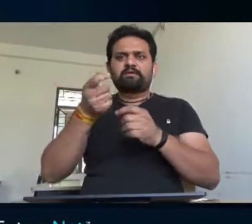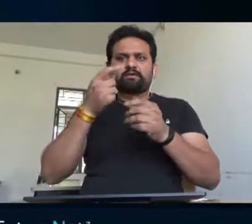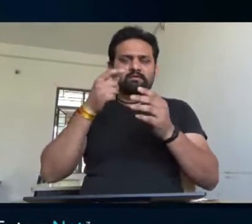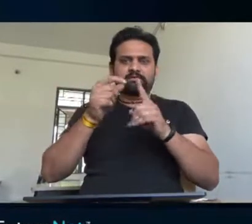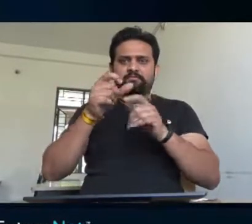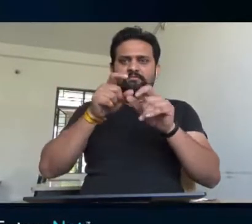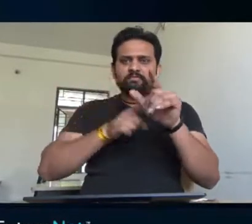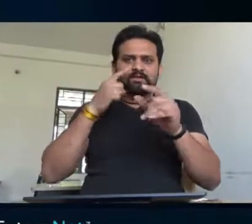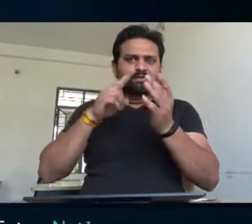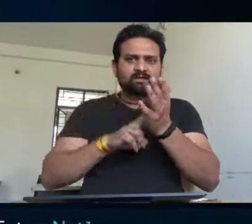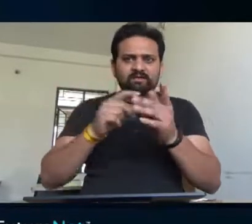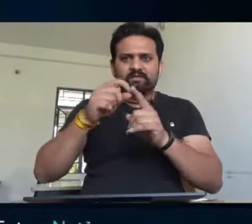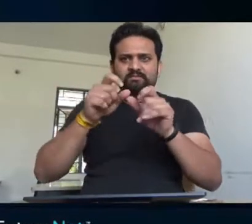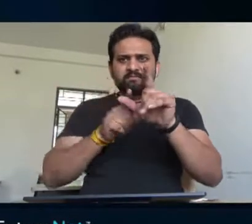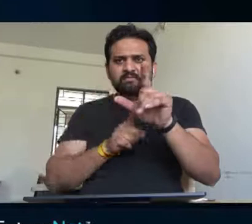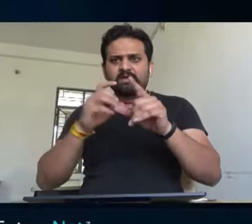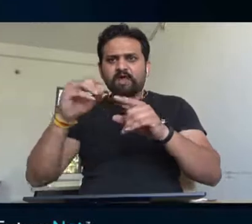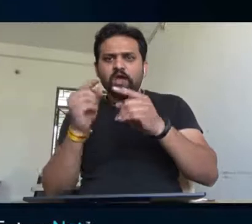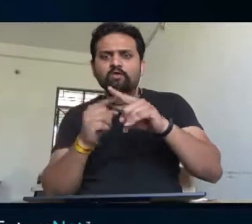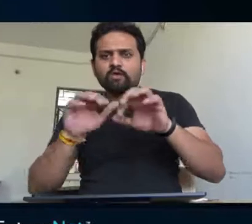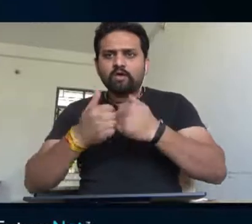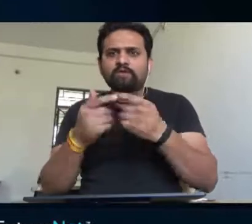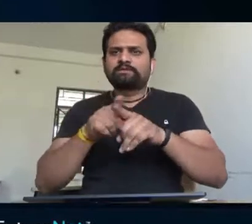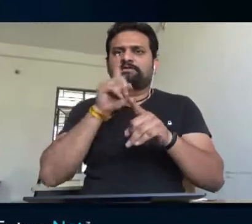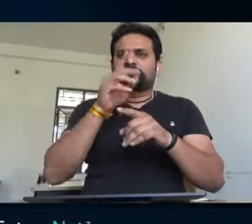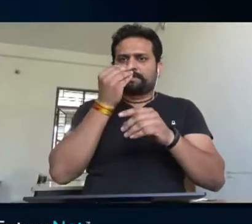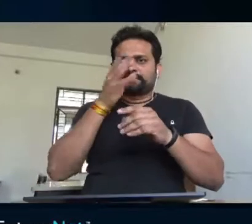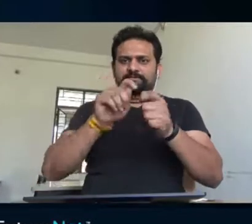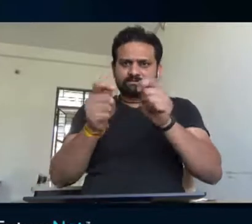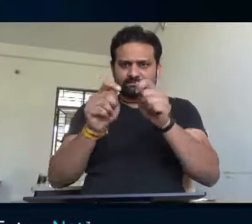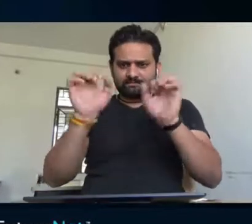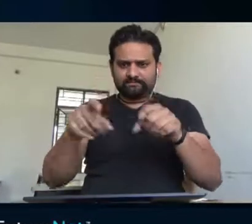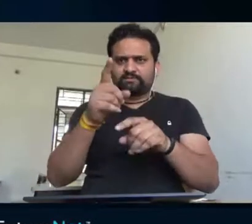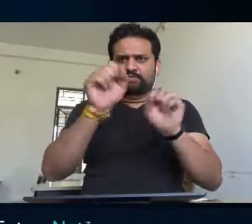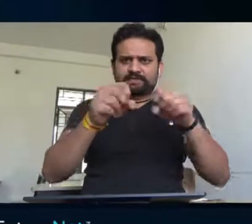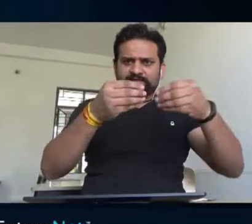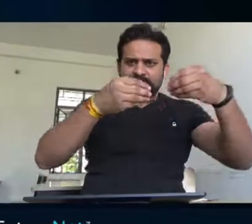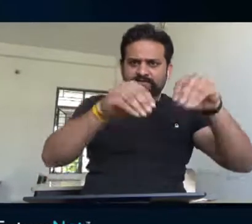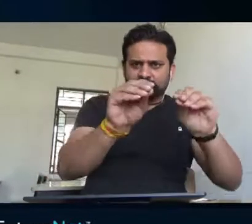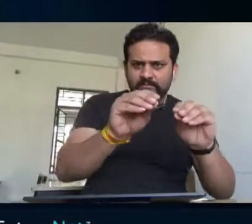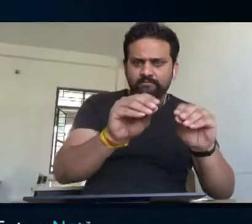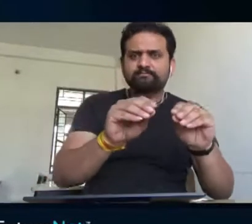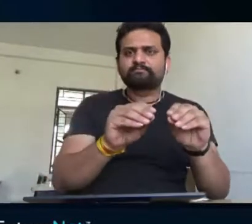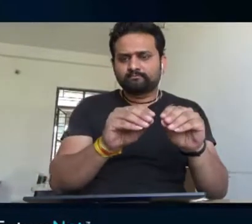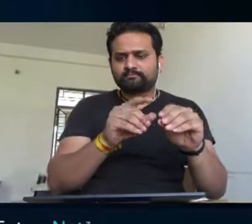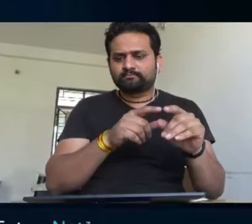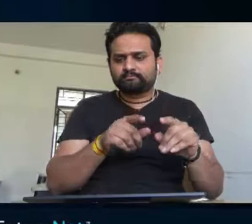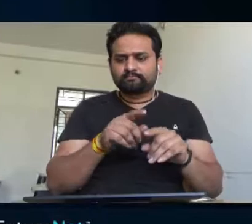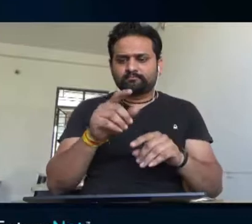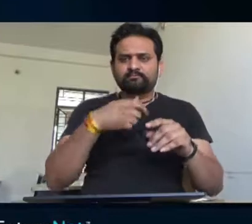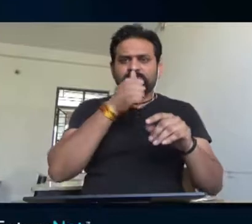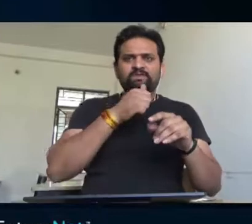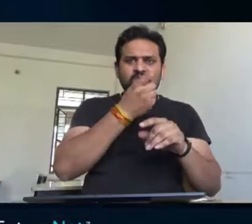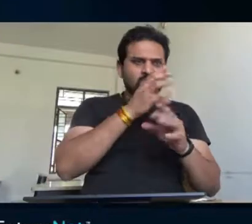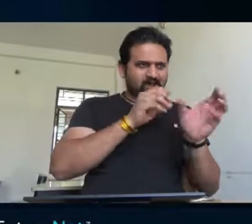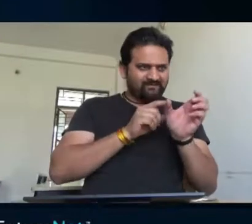only stress for you and stress for the company, but it's much easier. Or you can sell these voucher codes